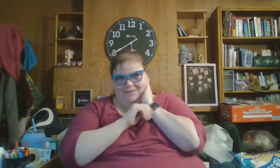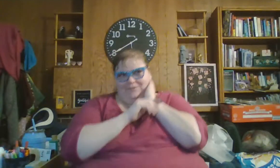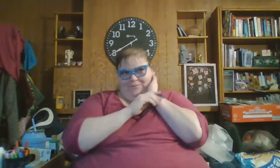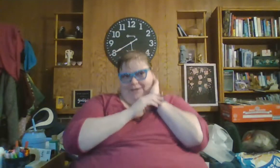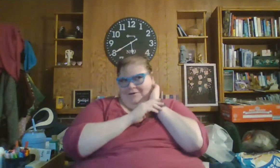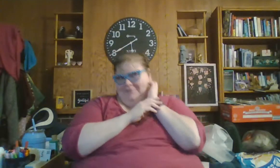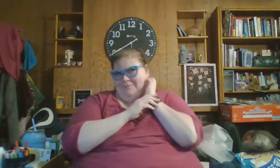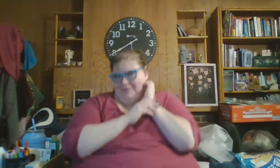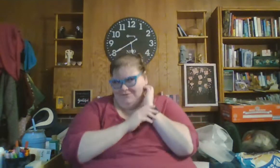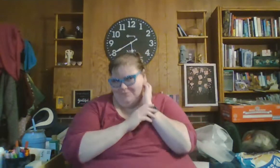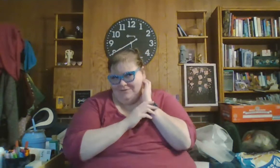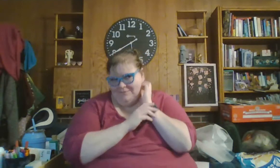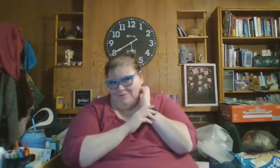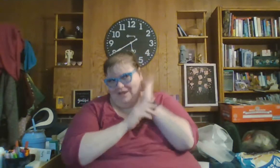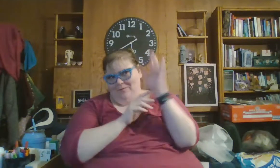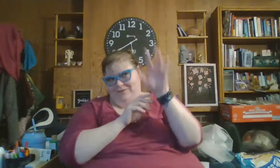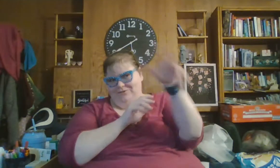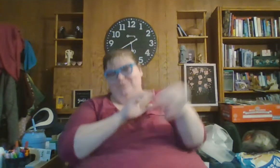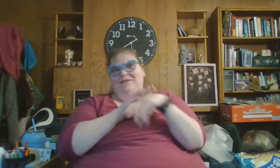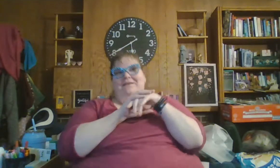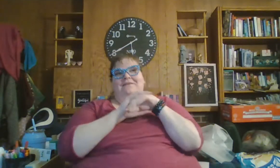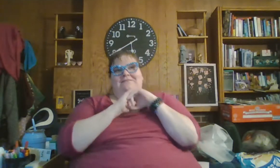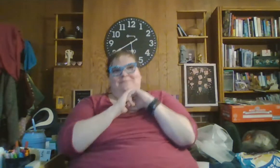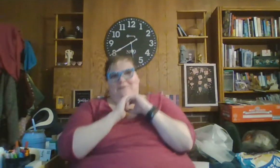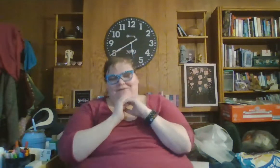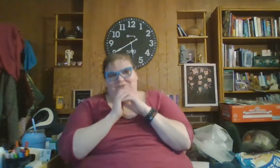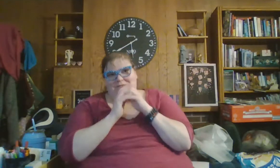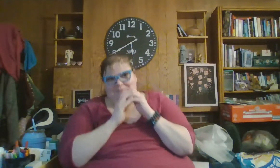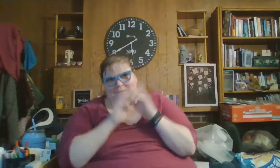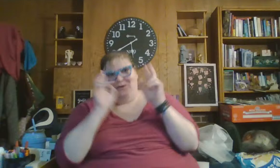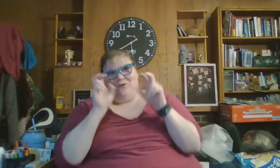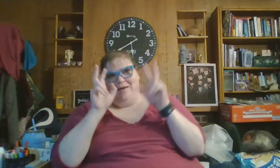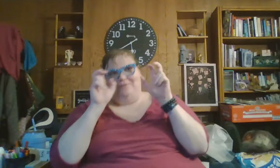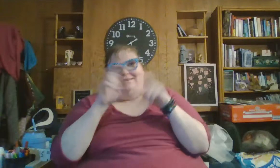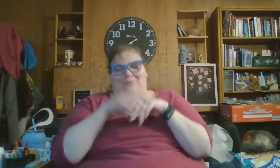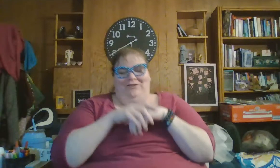in my bedroom the back bedroom, spare bedroom has become the crap table.